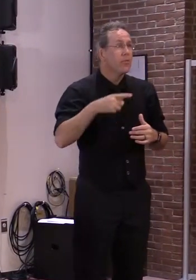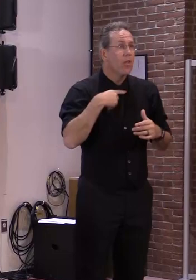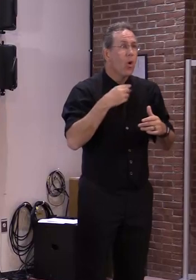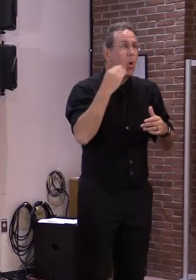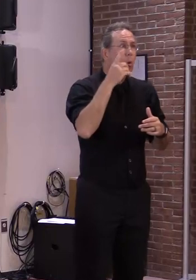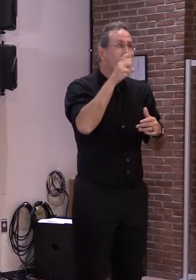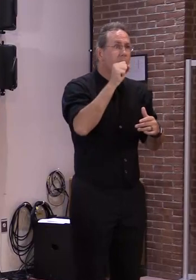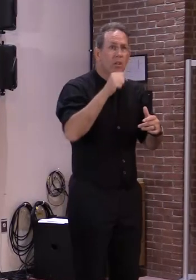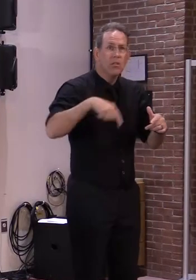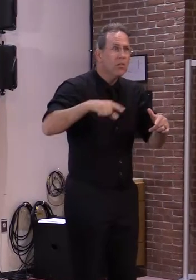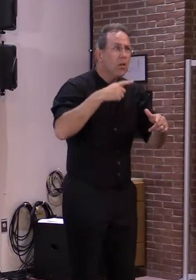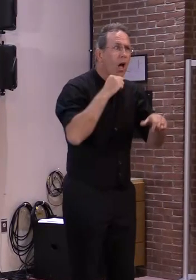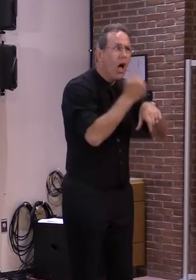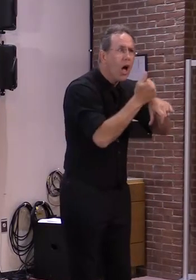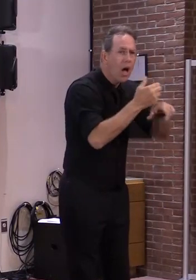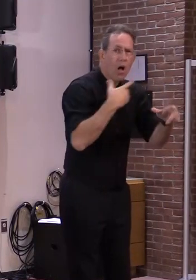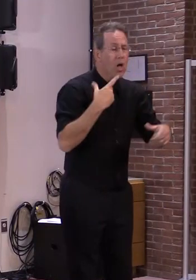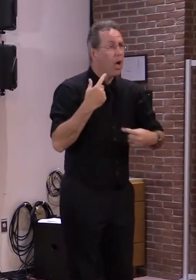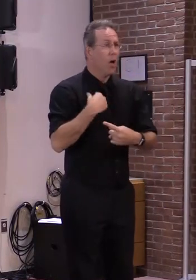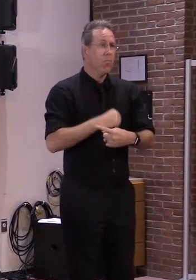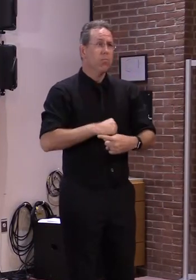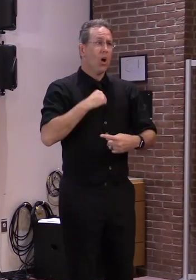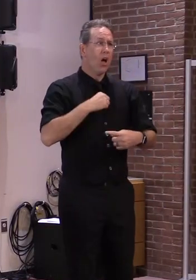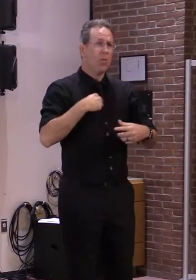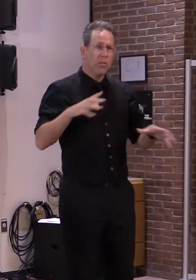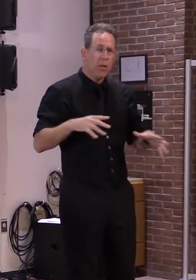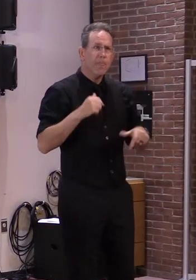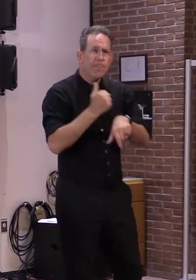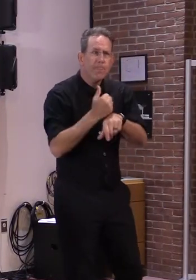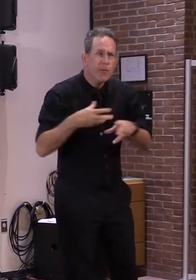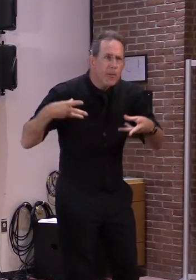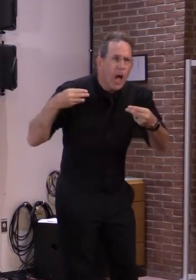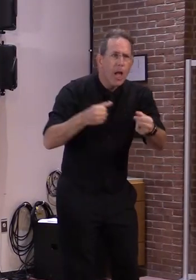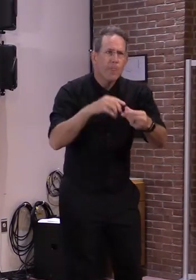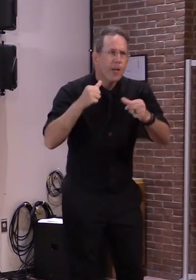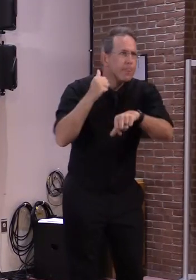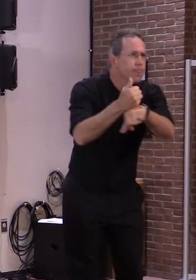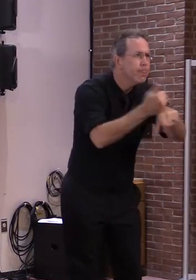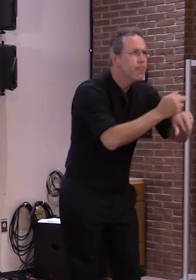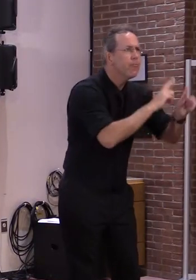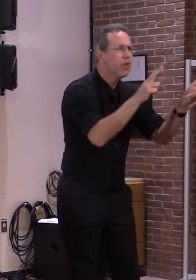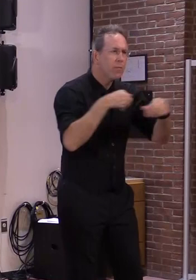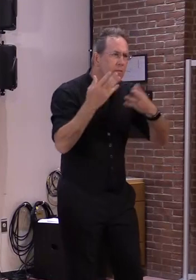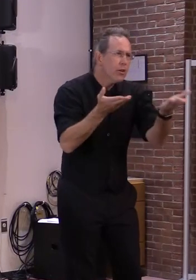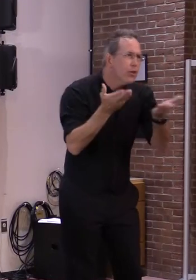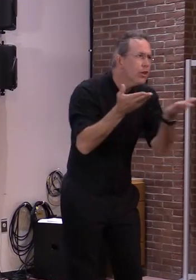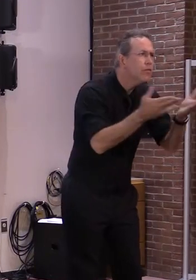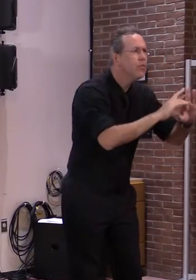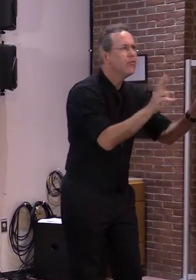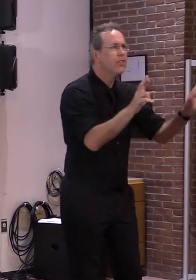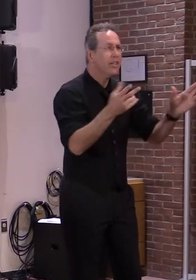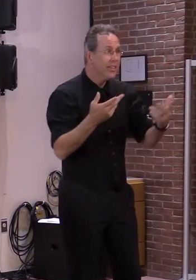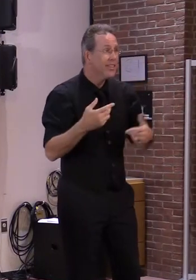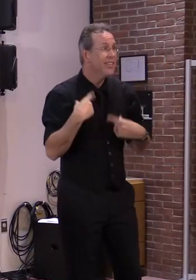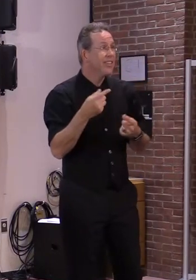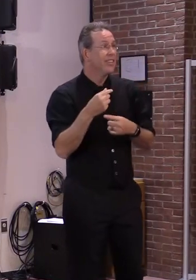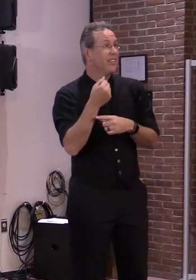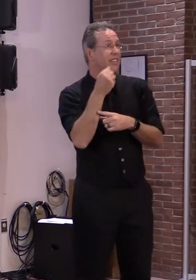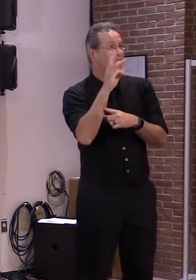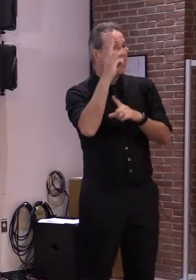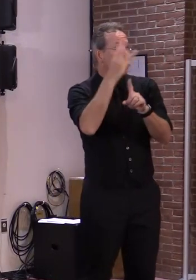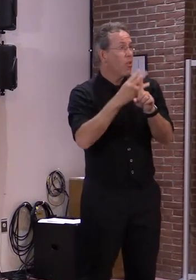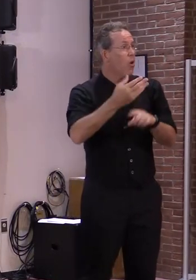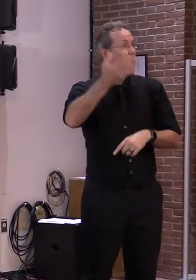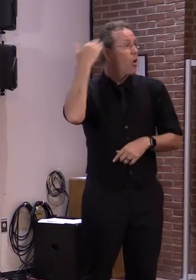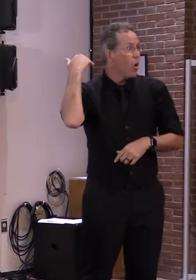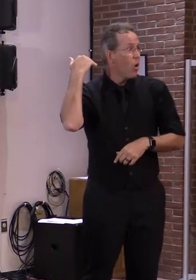going to do as a state. When this pandemic hit, we said anybody that